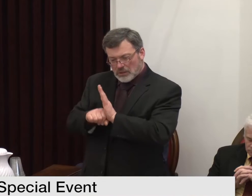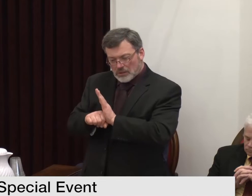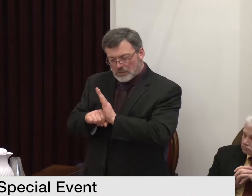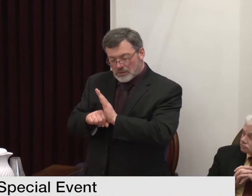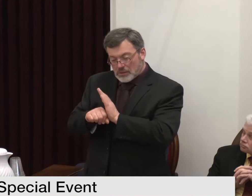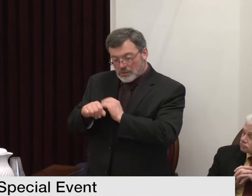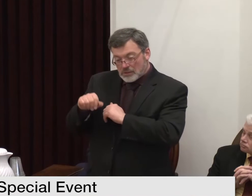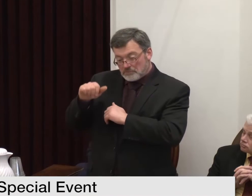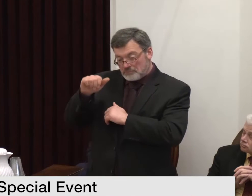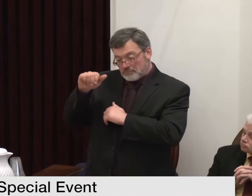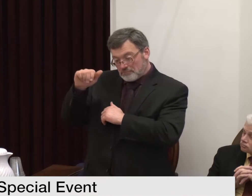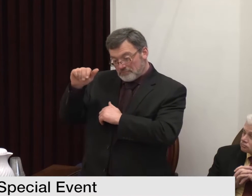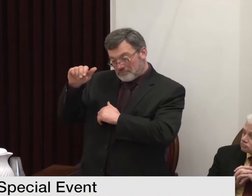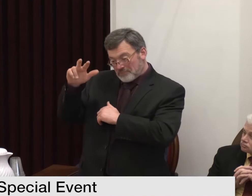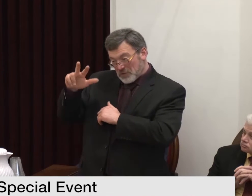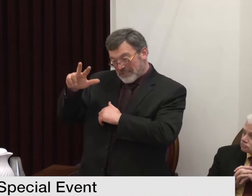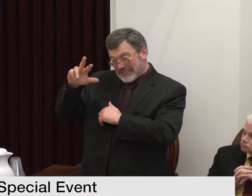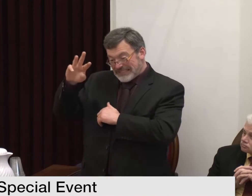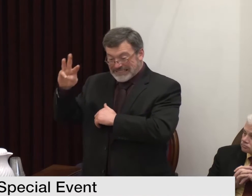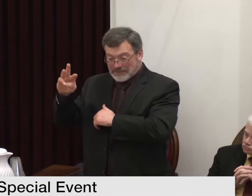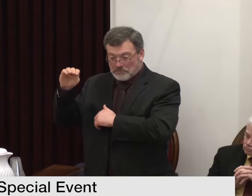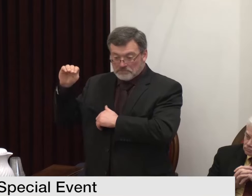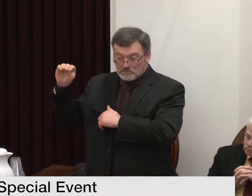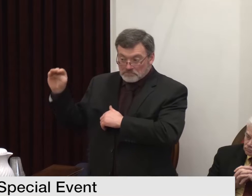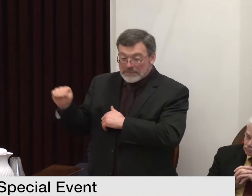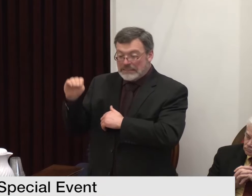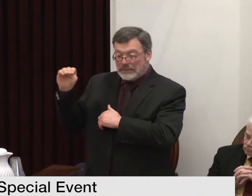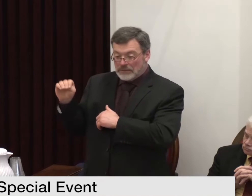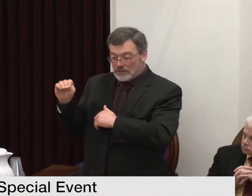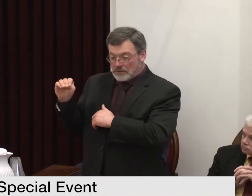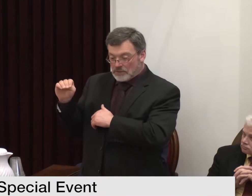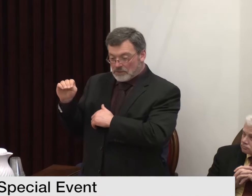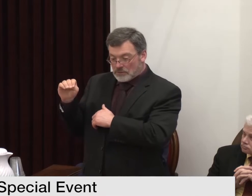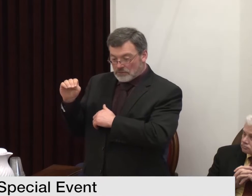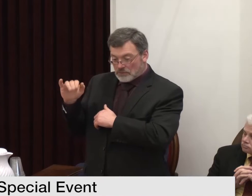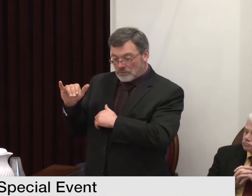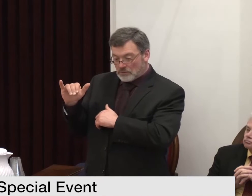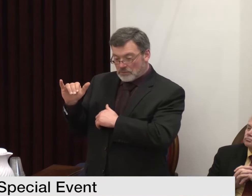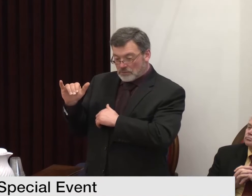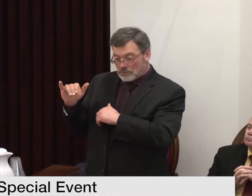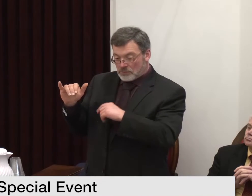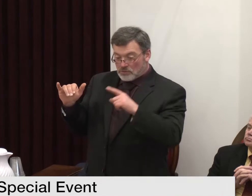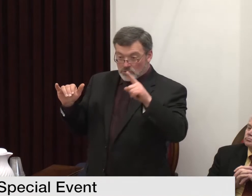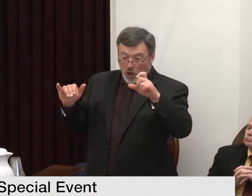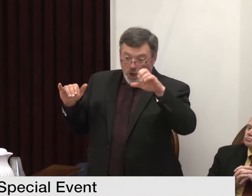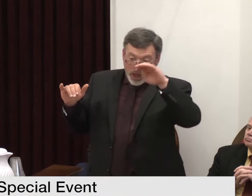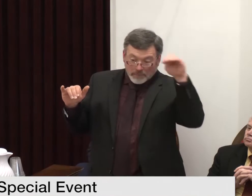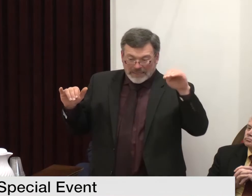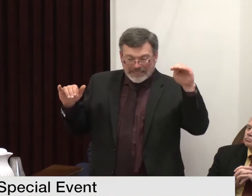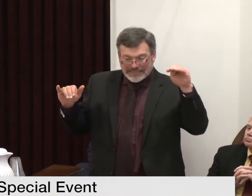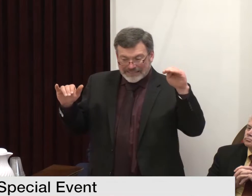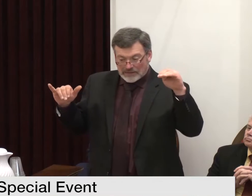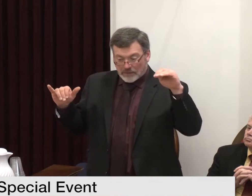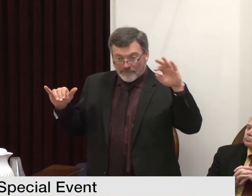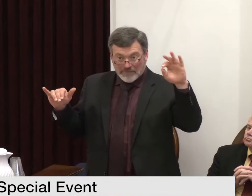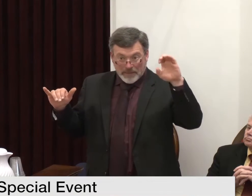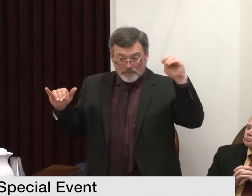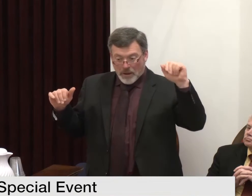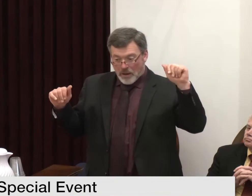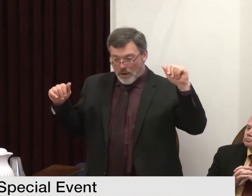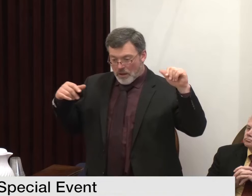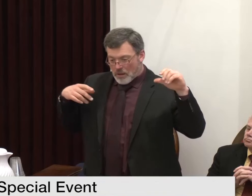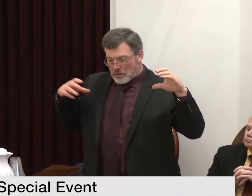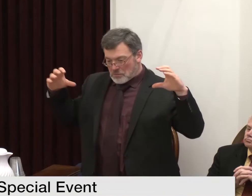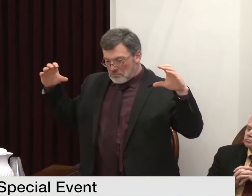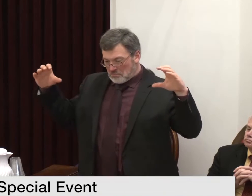and some of the municipal match money, which will secure the hundreds of millions of dollars available through FEMA to repair the damage done to our